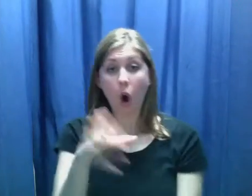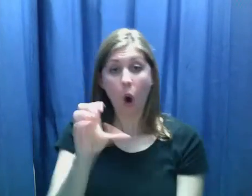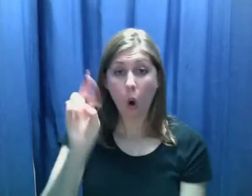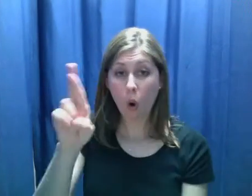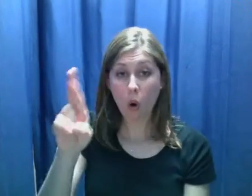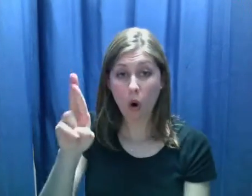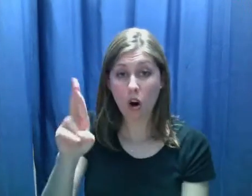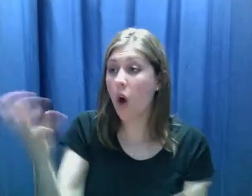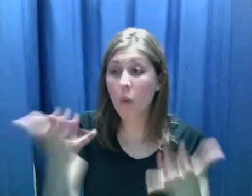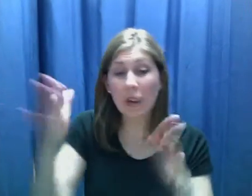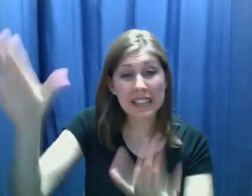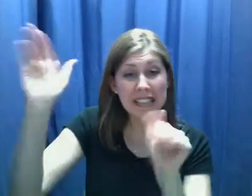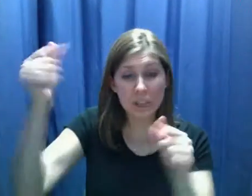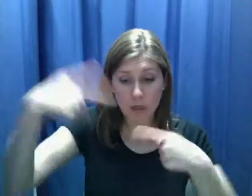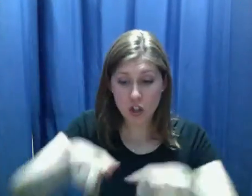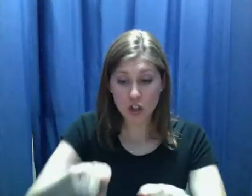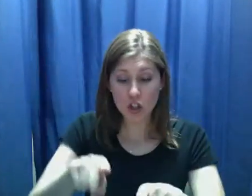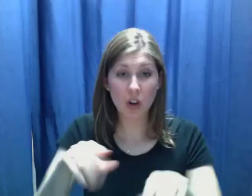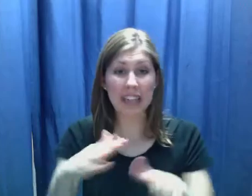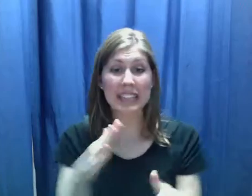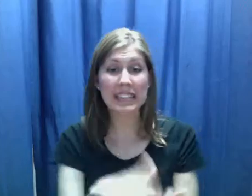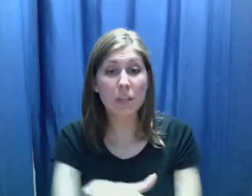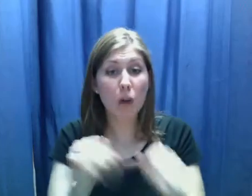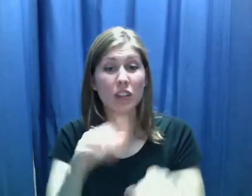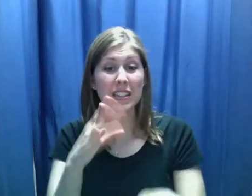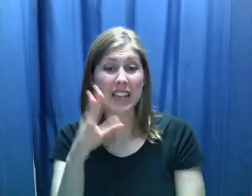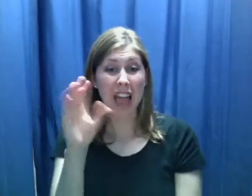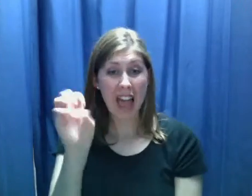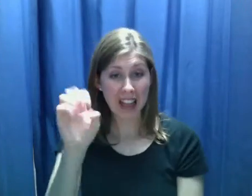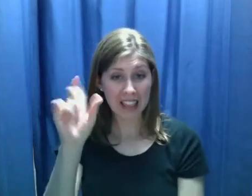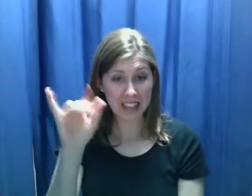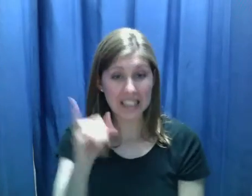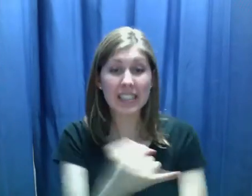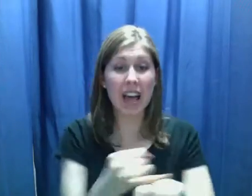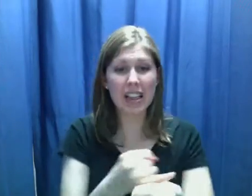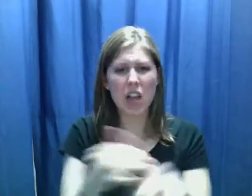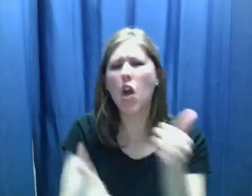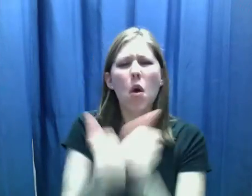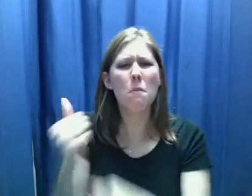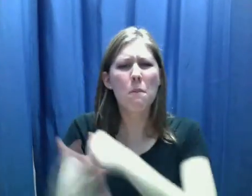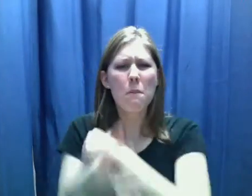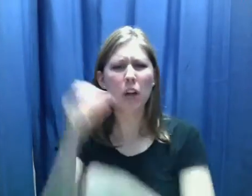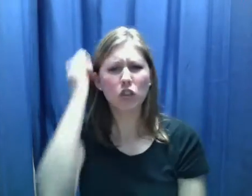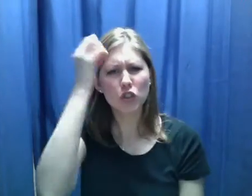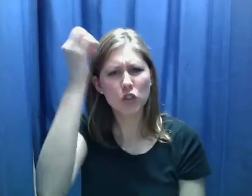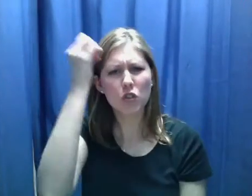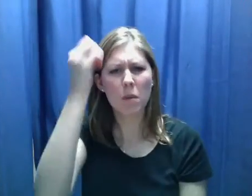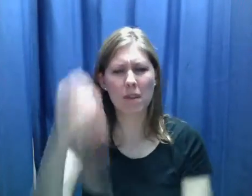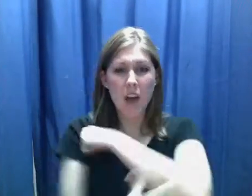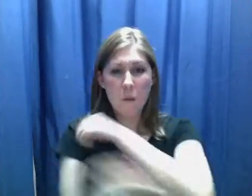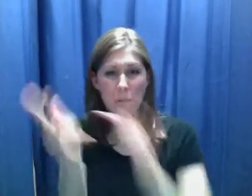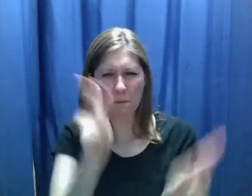Ellis Island. Most European peasants were fatalistic, and the immigration journey was a